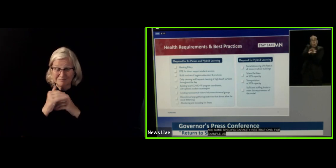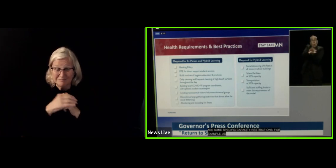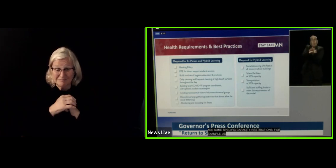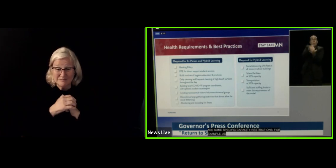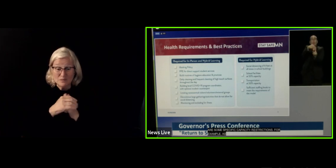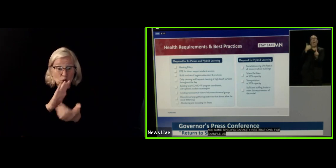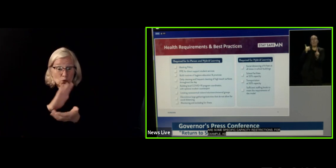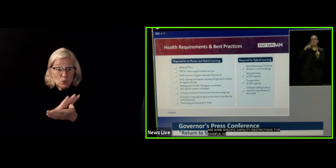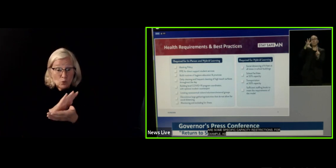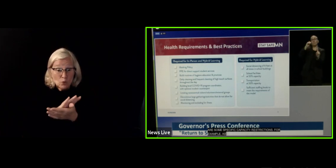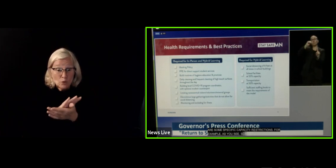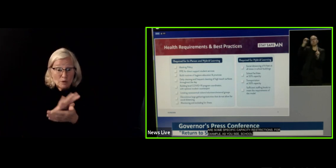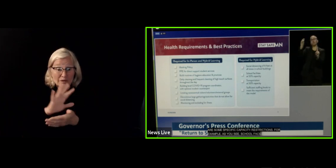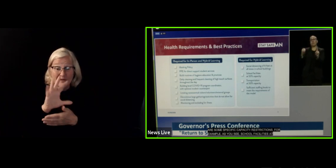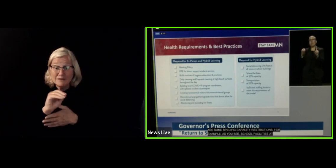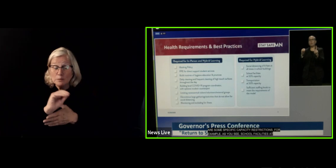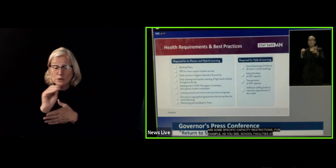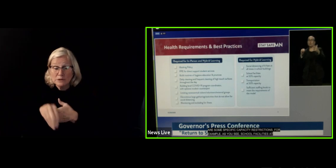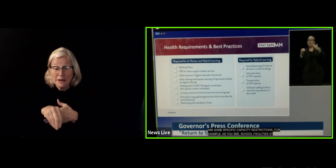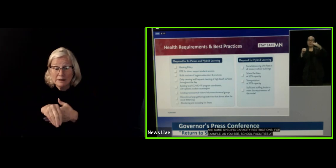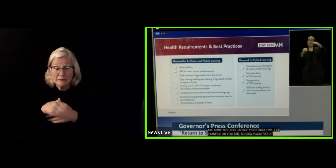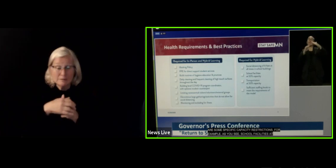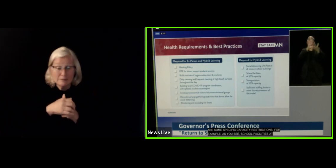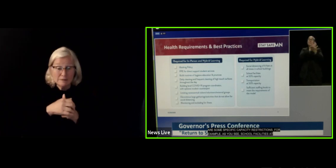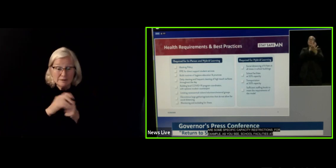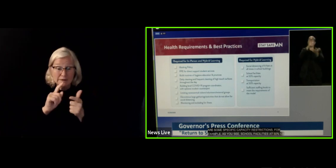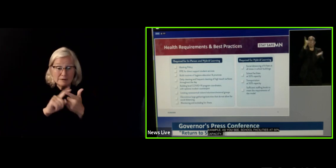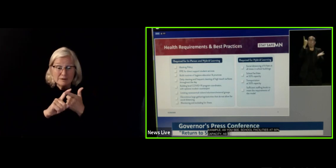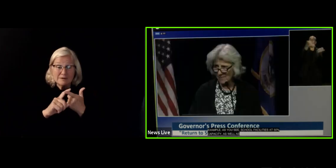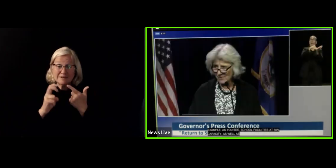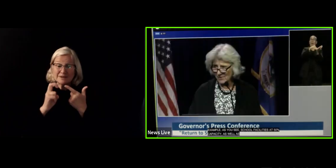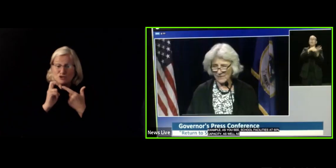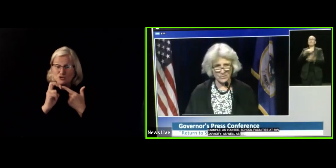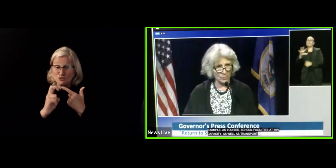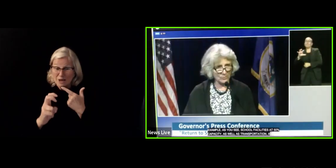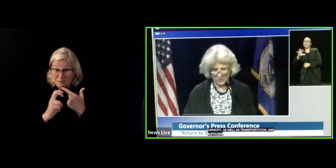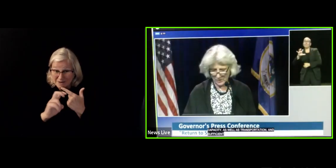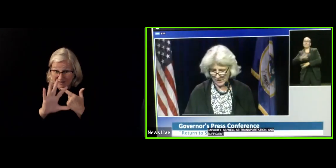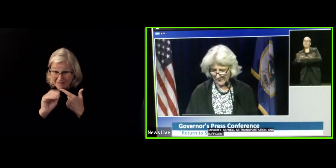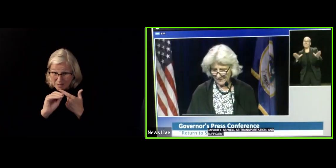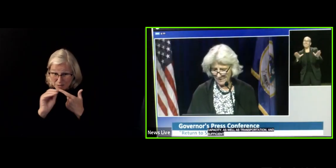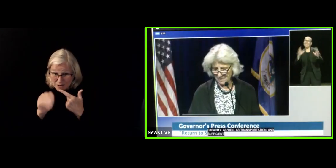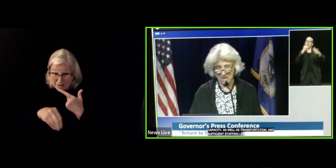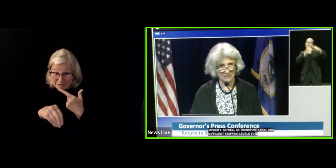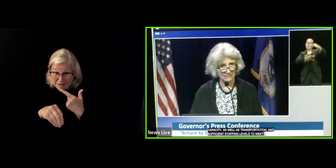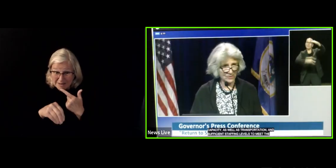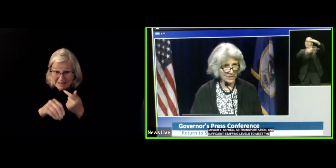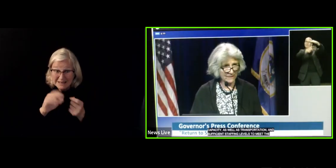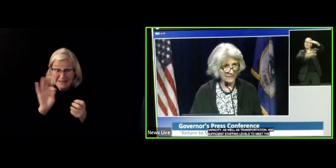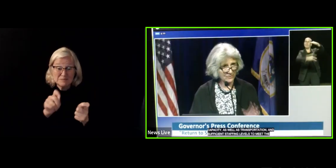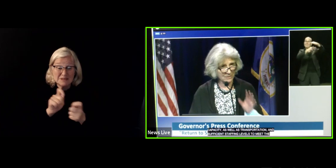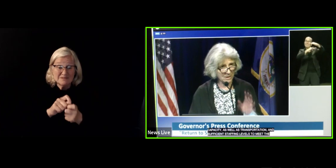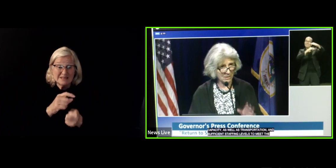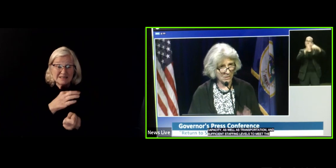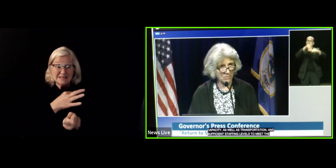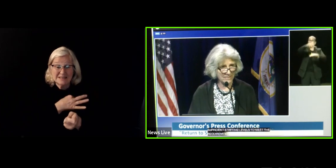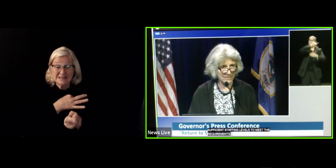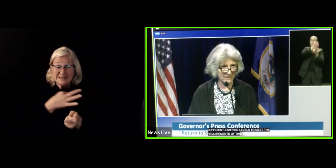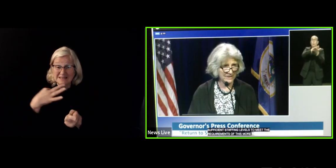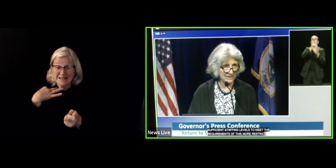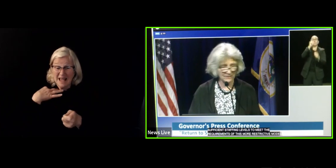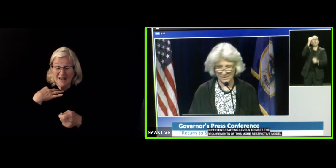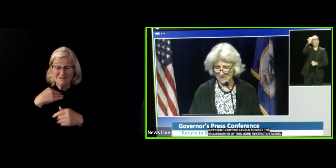well as transportation, and sufficient staffing levels to meet the requirements of this more restrictive model. So again, there's quite